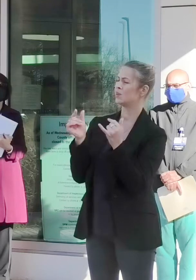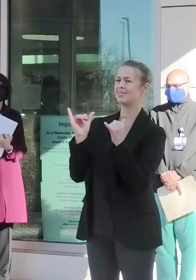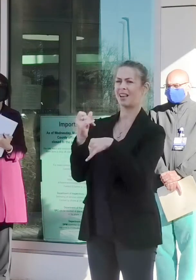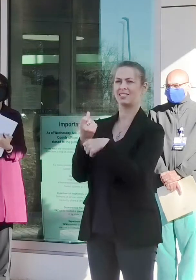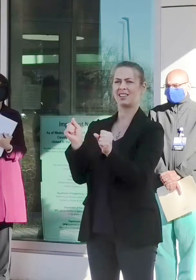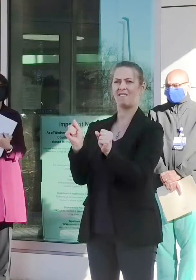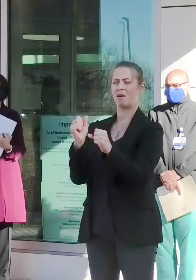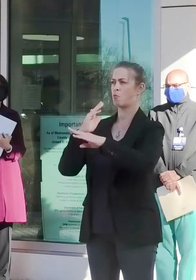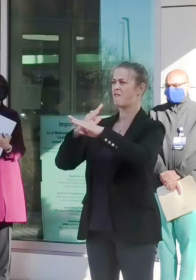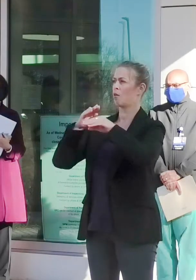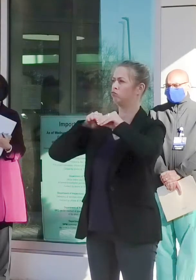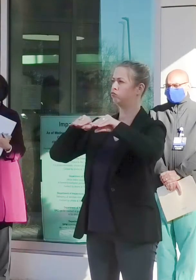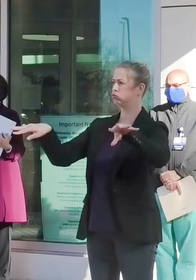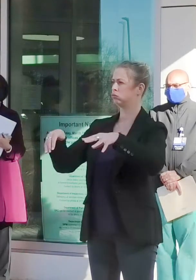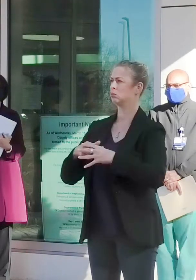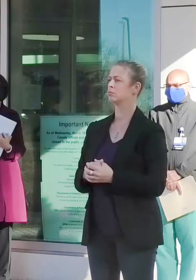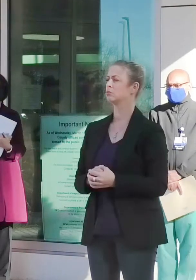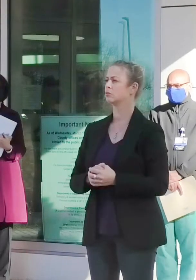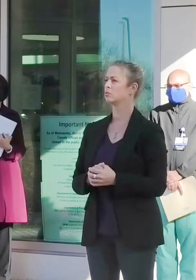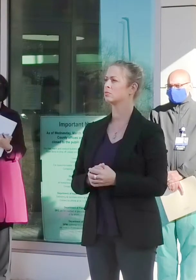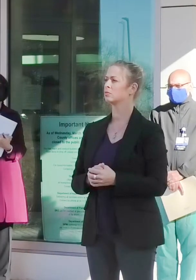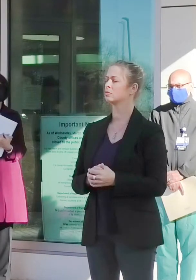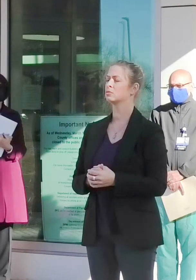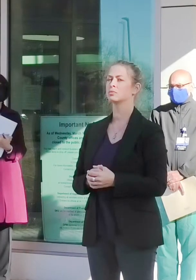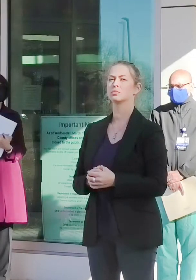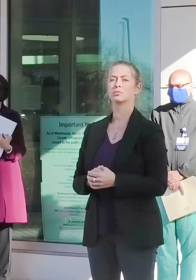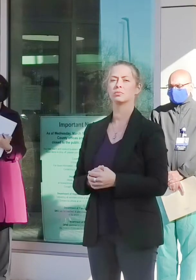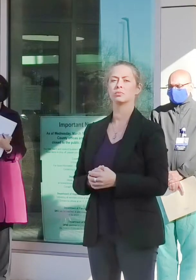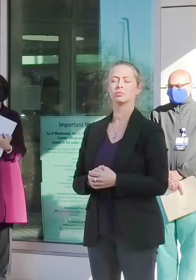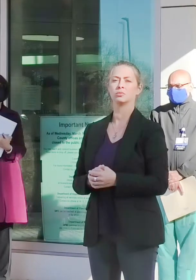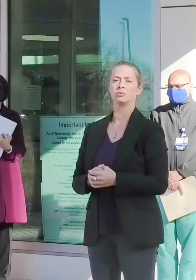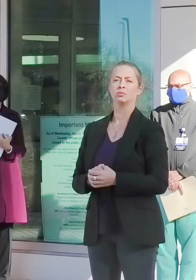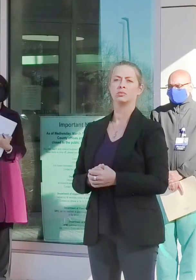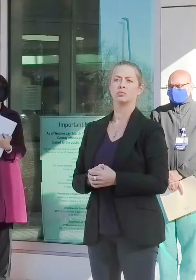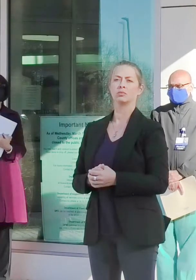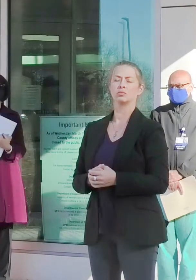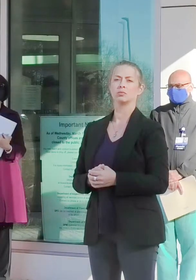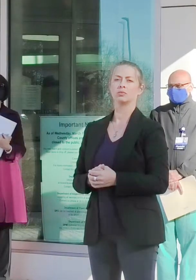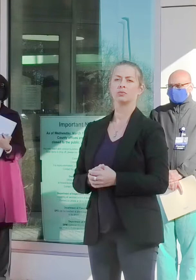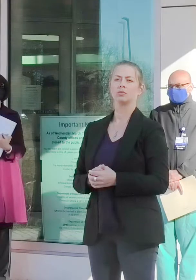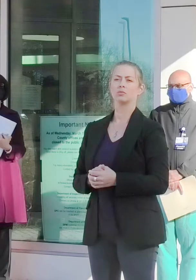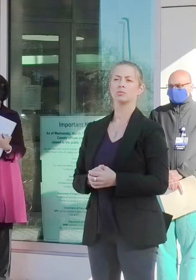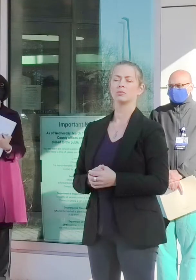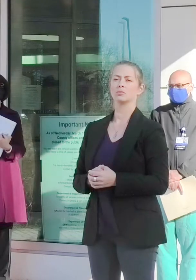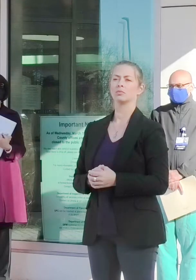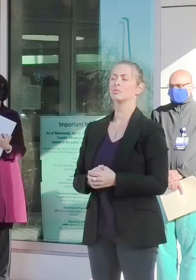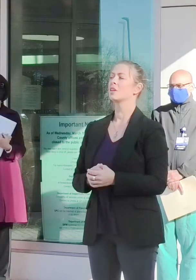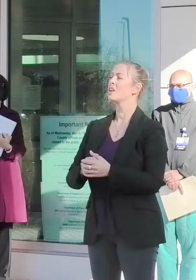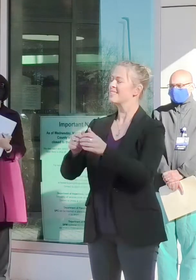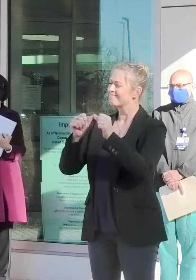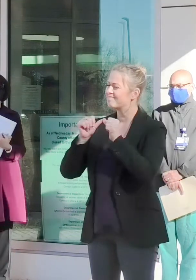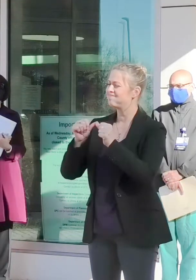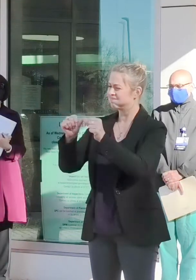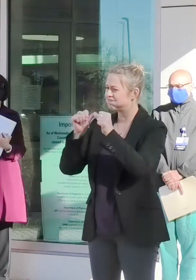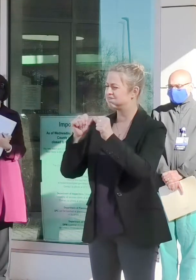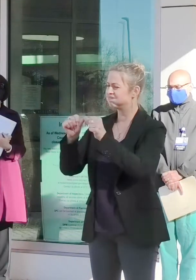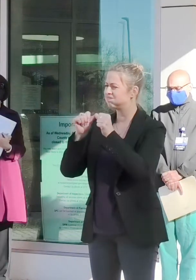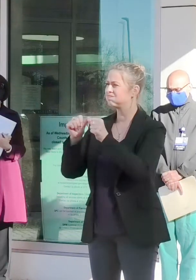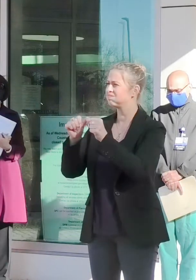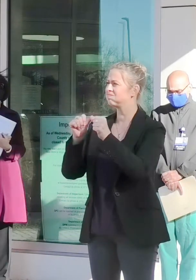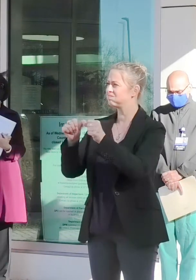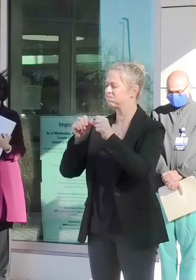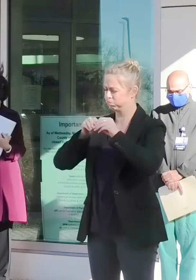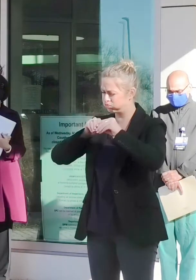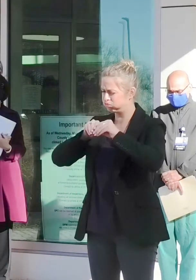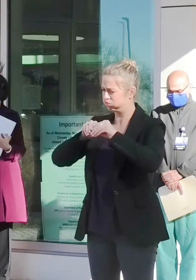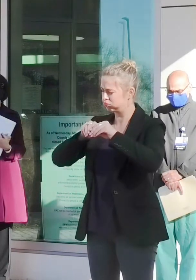stop the spread of this virus. We believe that consistent, persistent, and